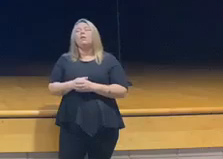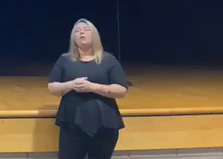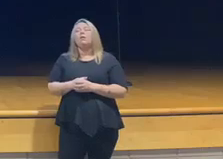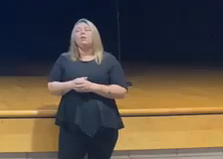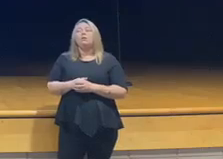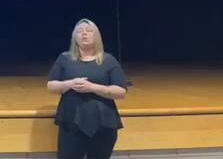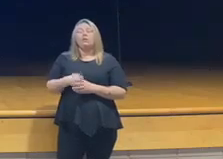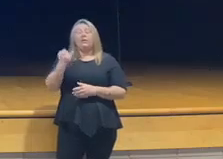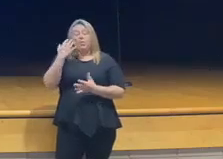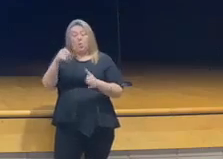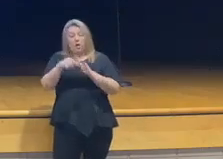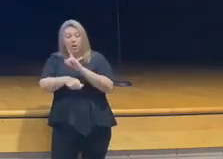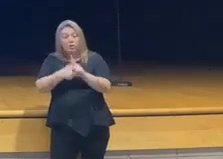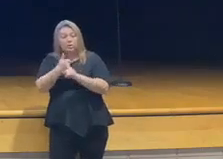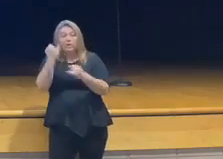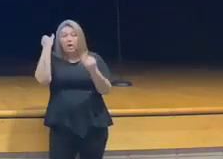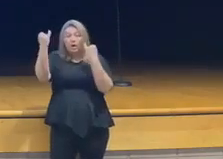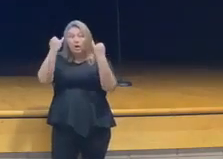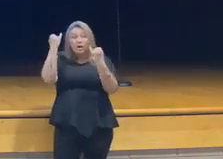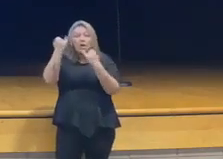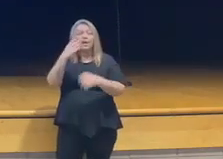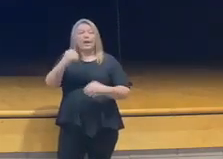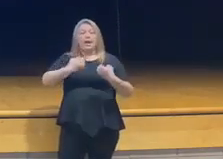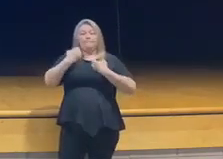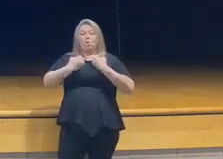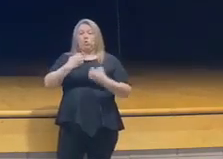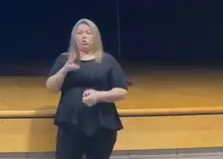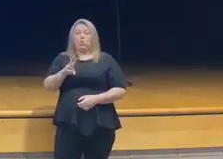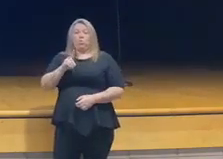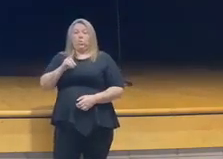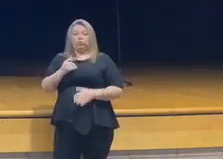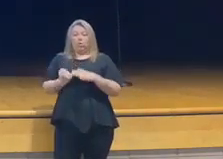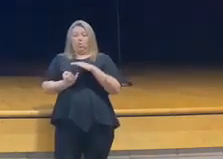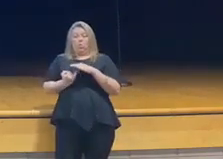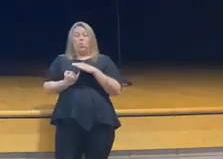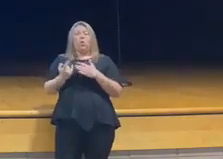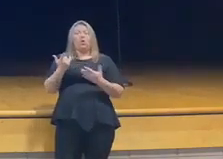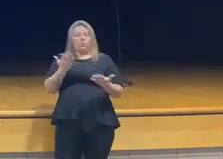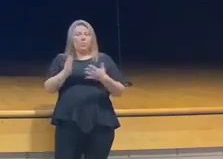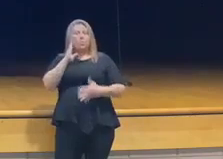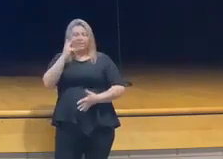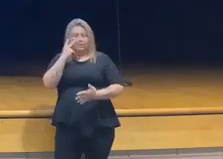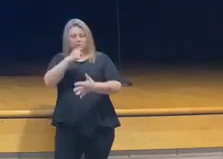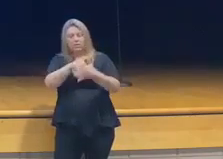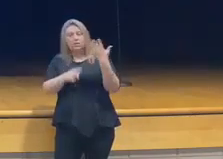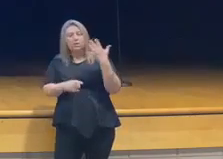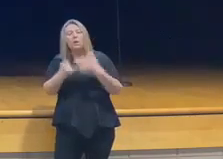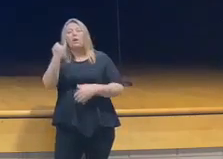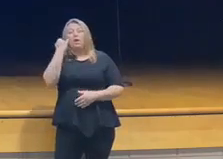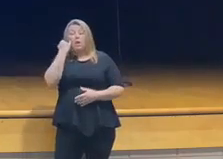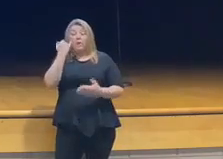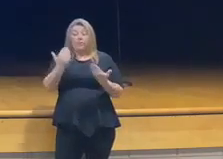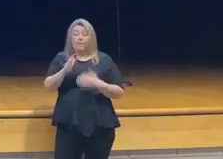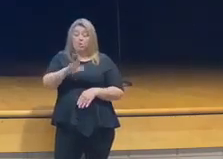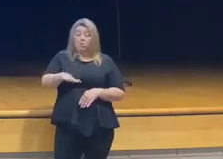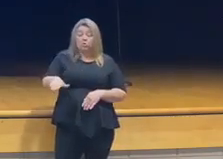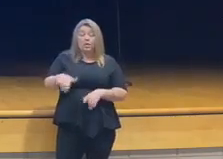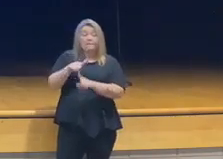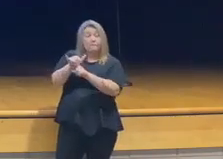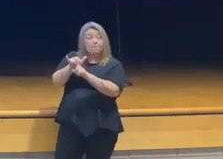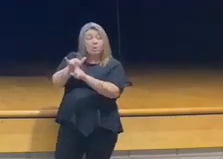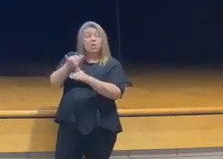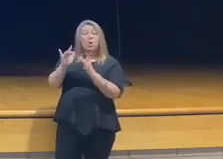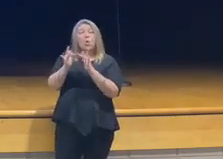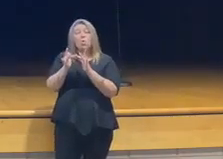ideation, emotional withdrawal, those are all signs that you may see if a child is being bullied online, if